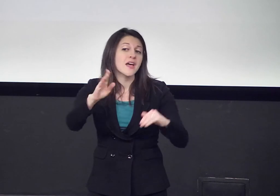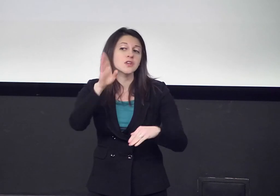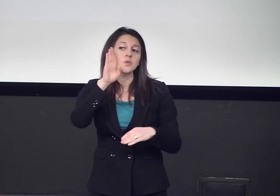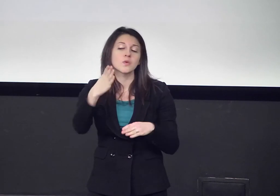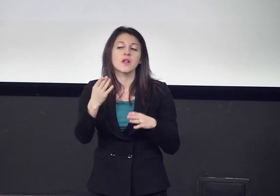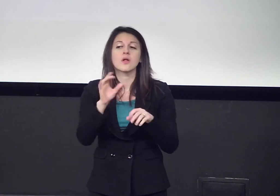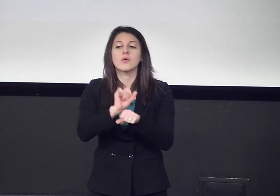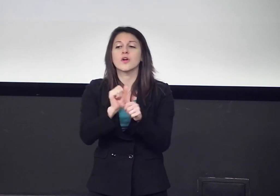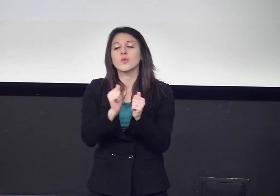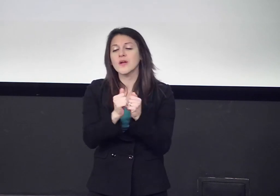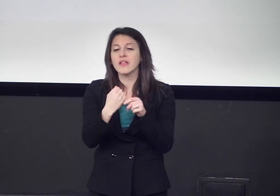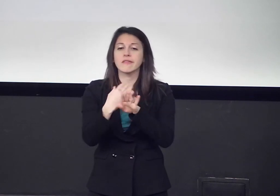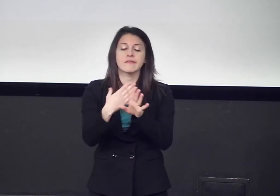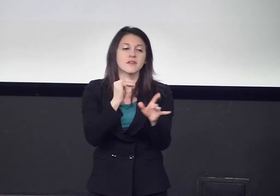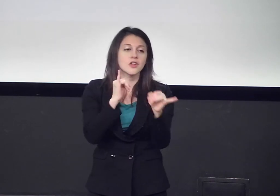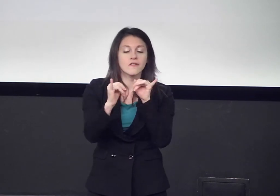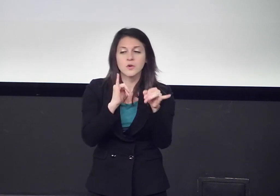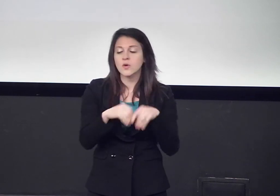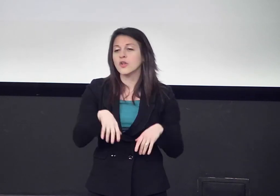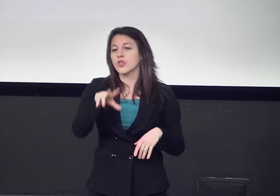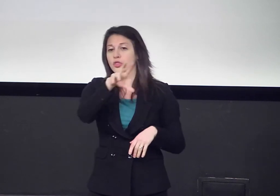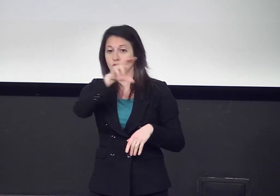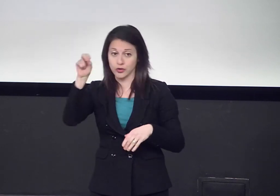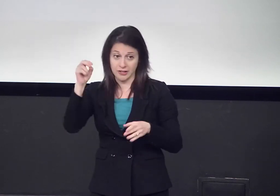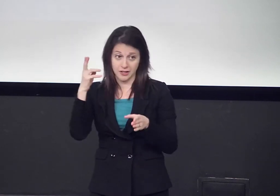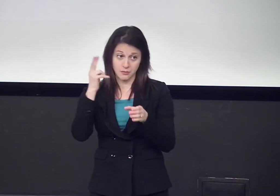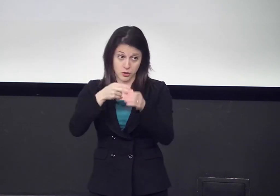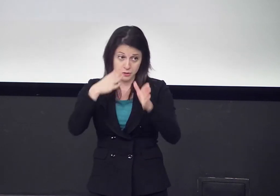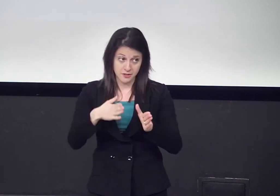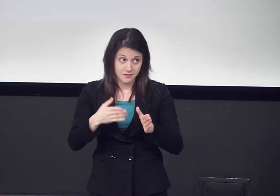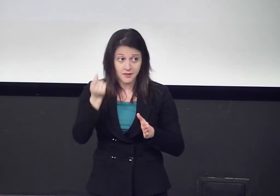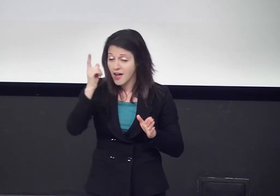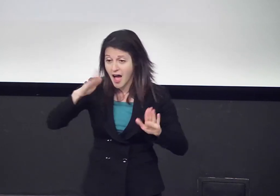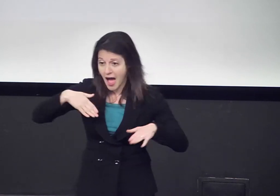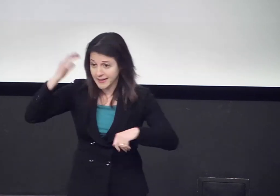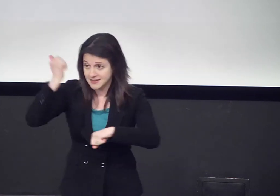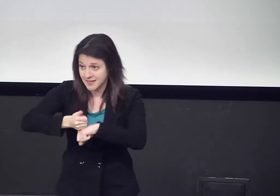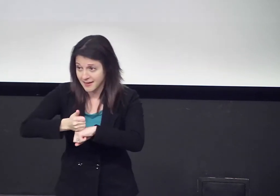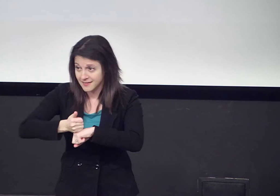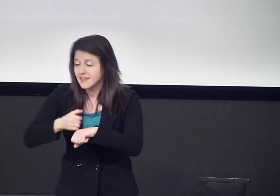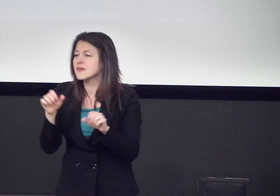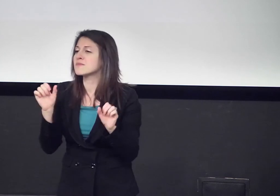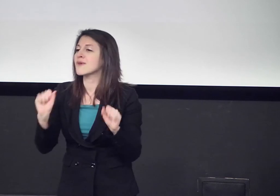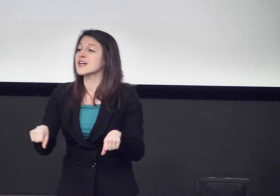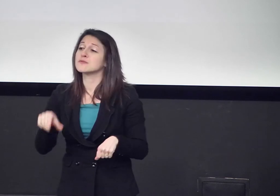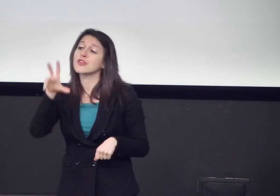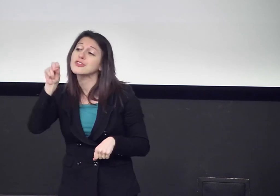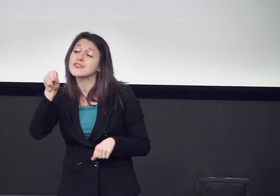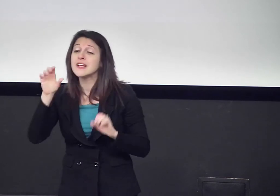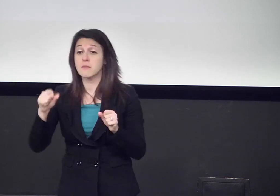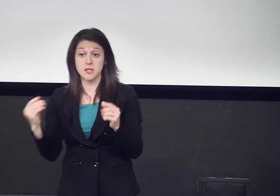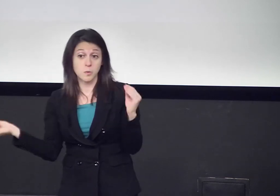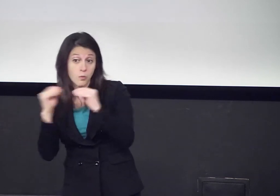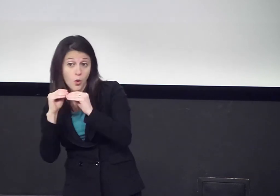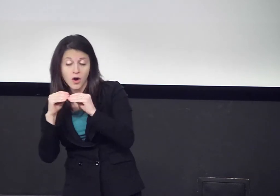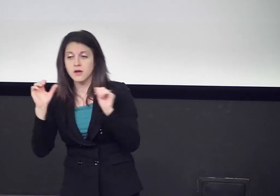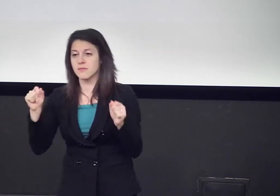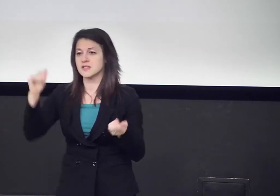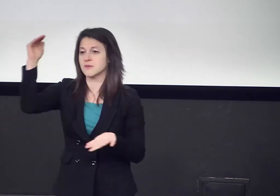And grounded theory is that I thought that I was going to be doing interviews with 30 participants. And with grounded theory, you